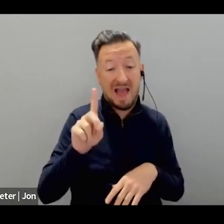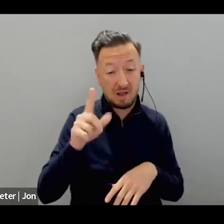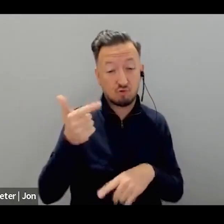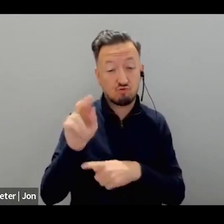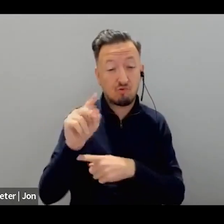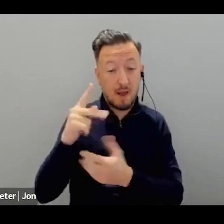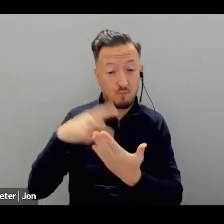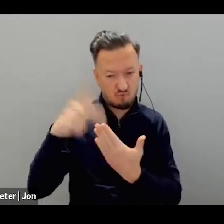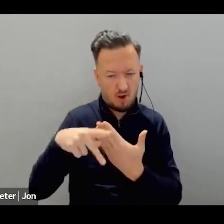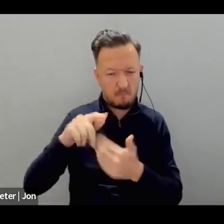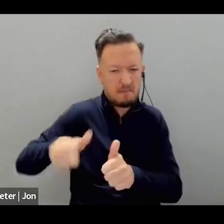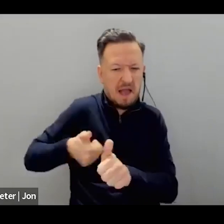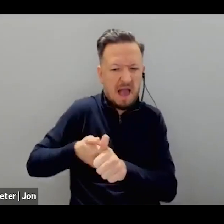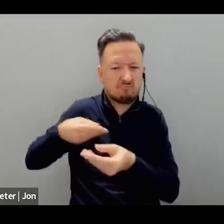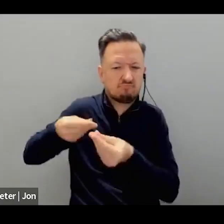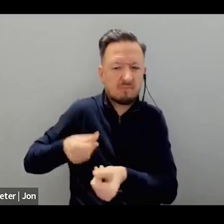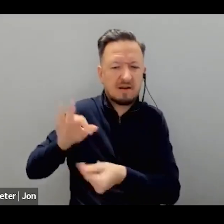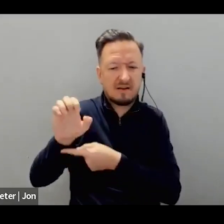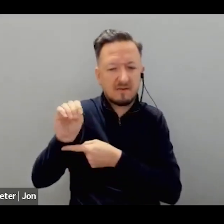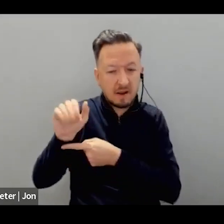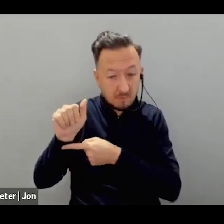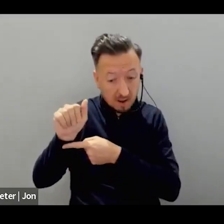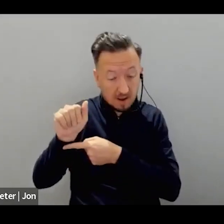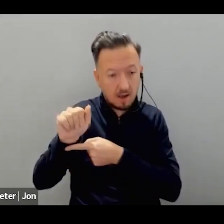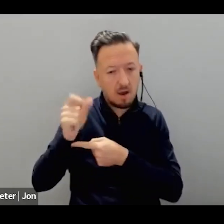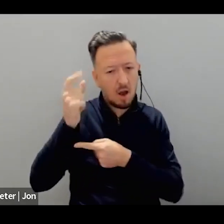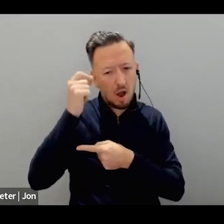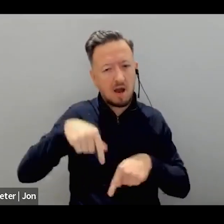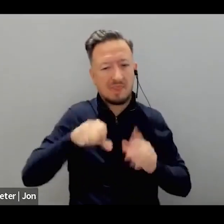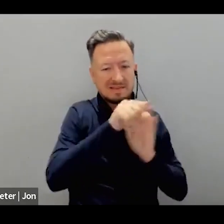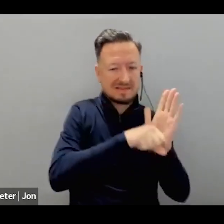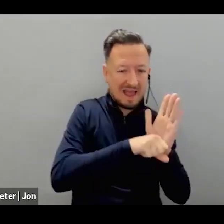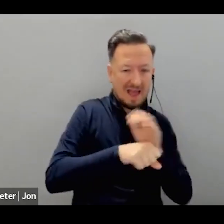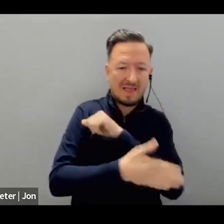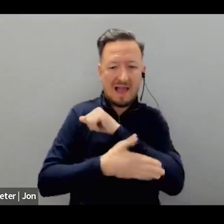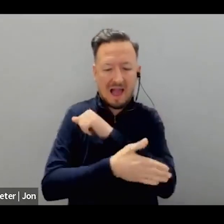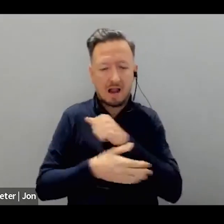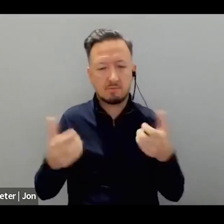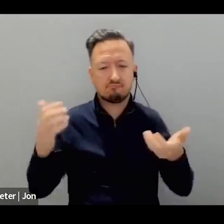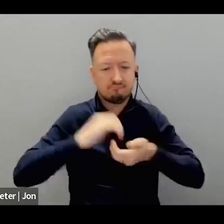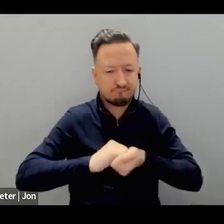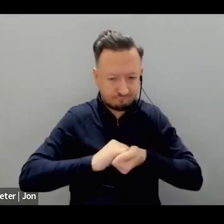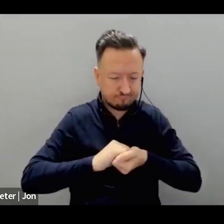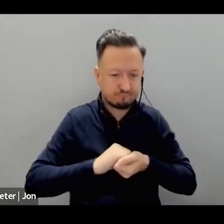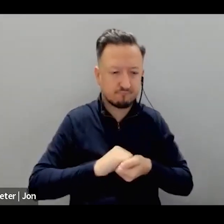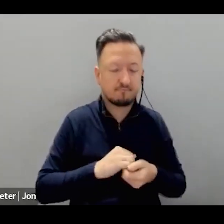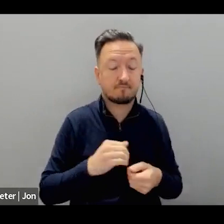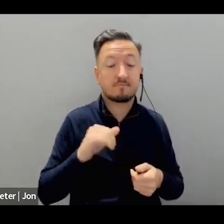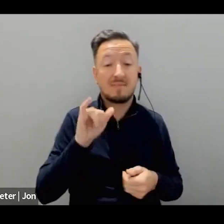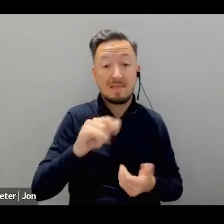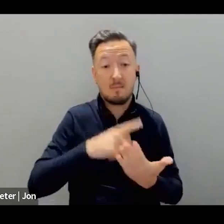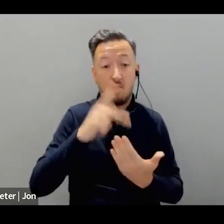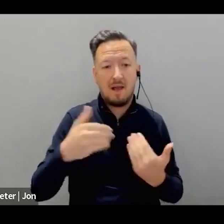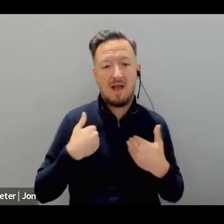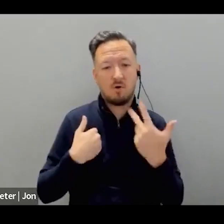is FEMA funded, but is executed by the state and the county together. Through the program, there are 3 options for